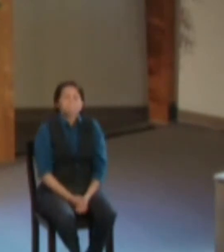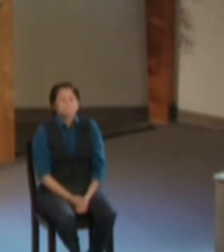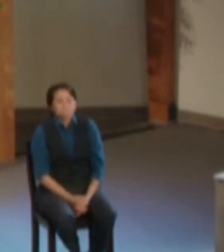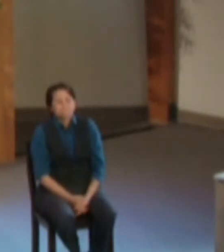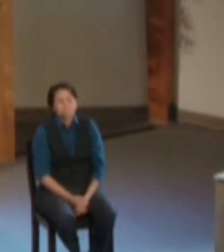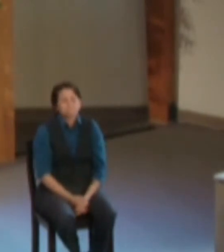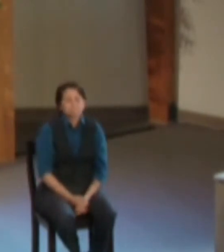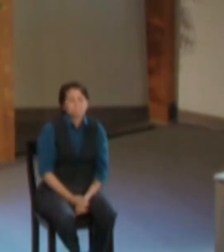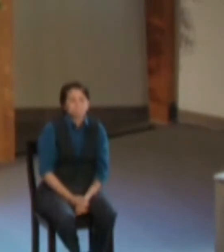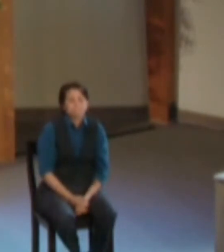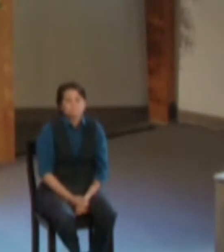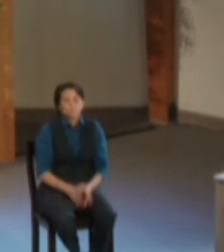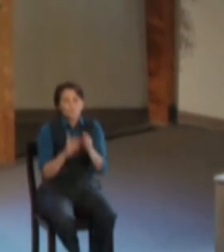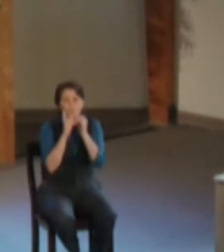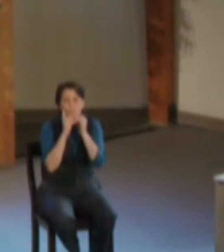And here's one idea